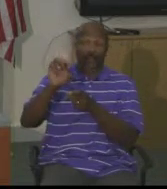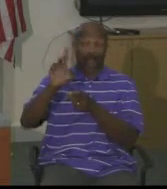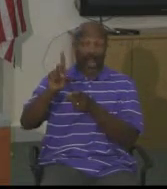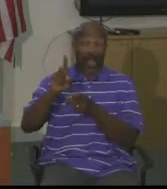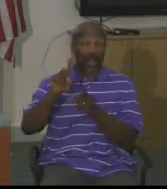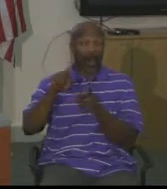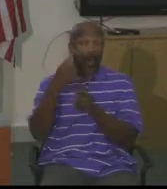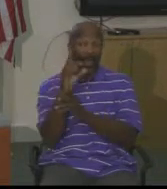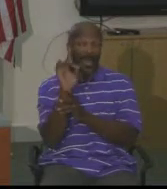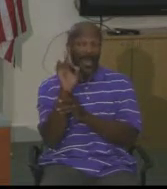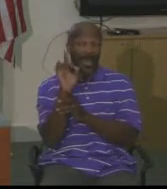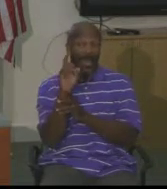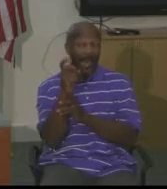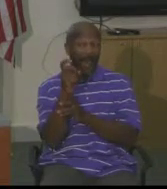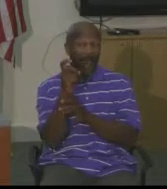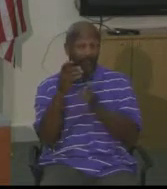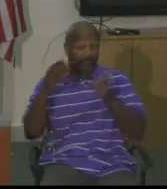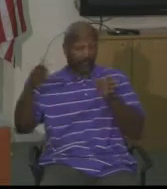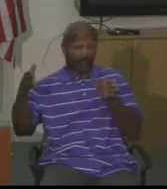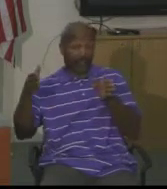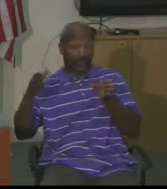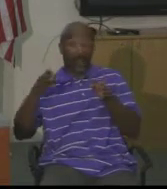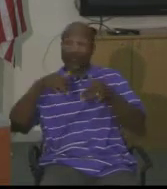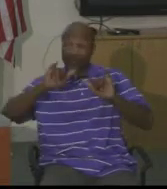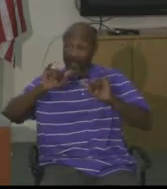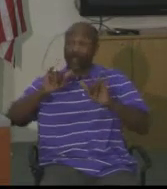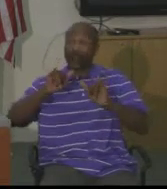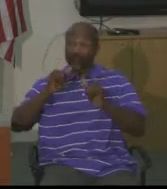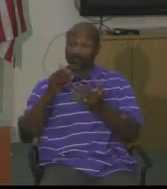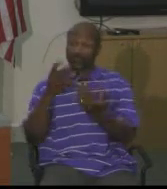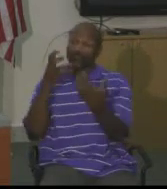wide, it can still go in a 16x slot.